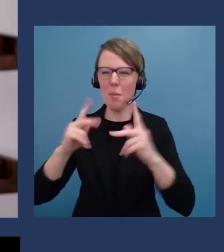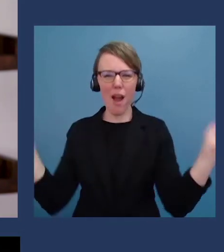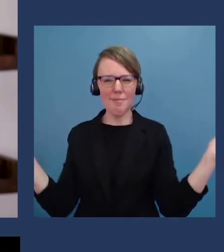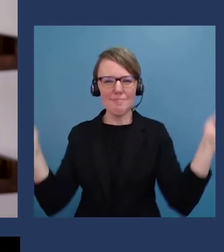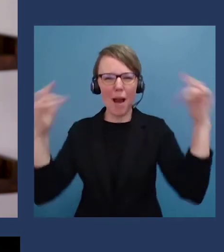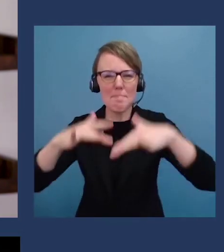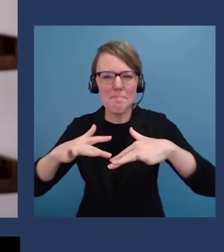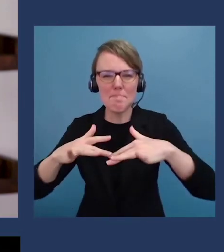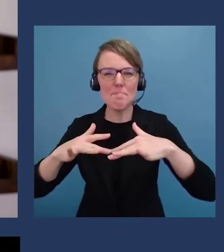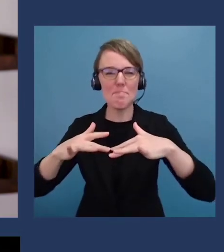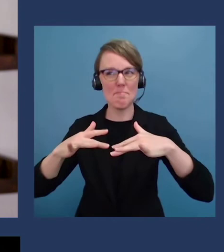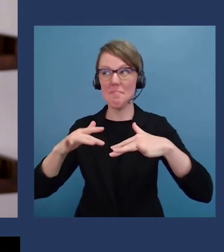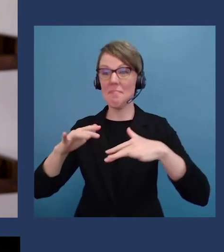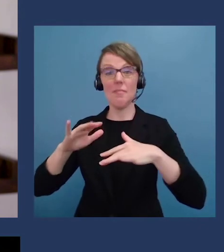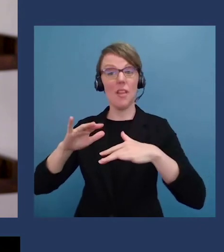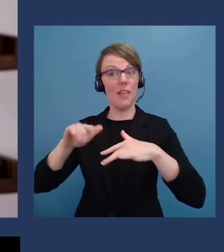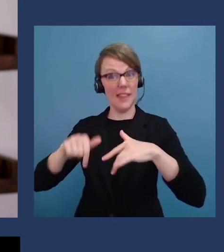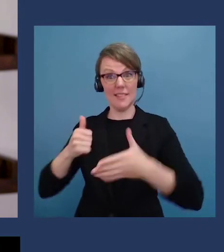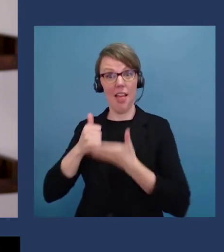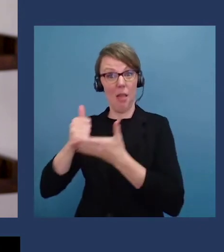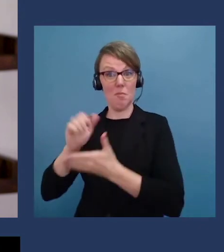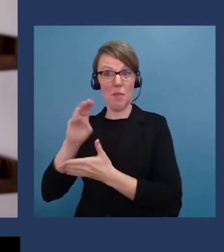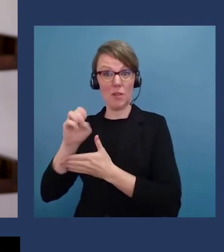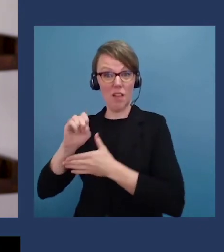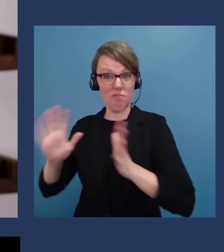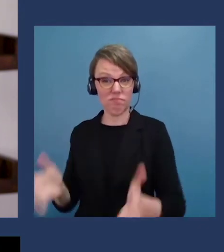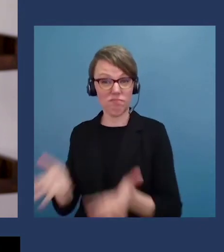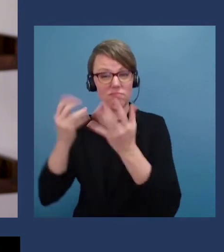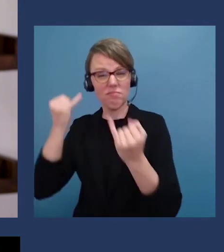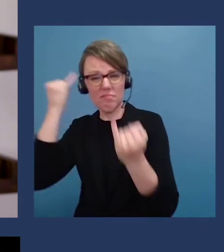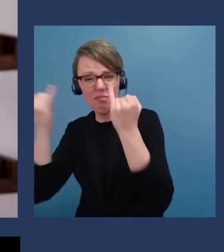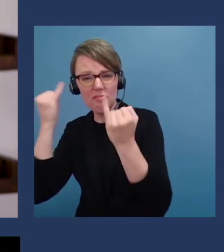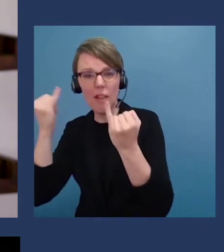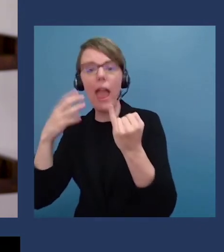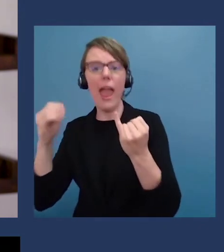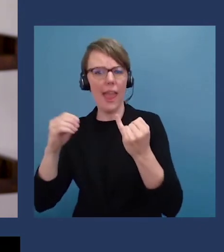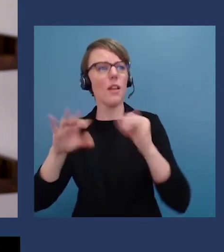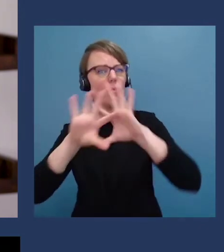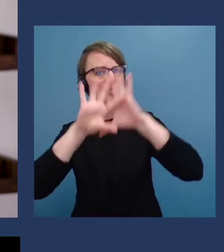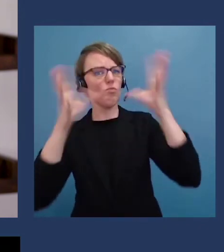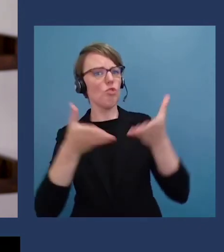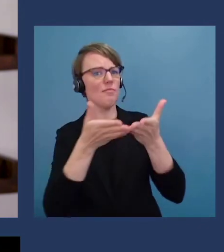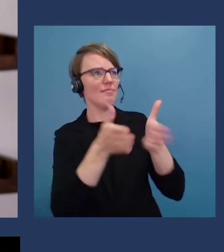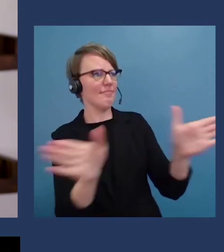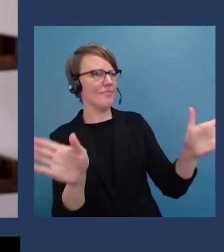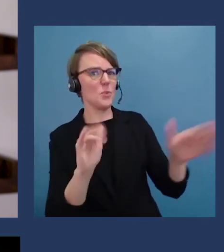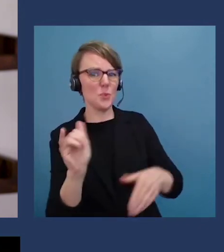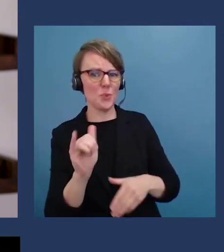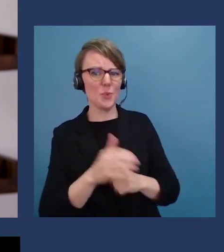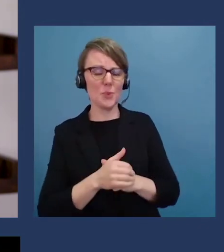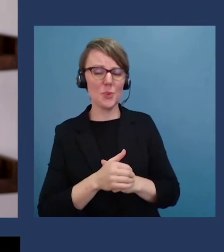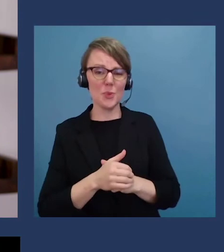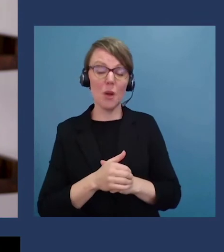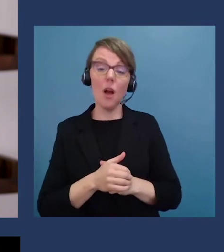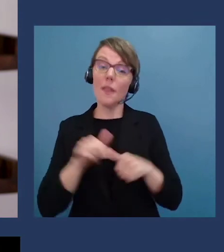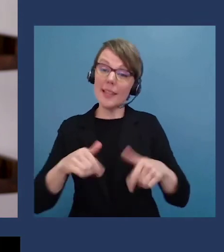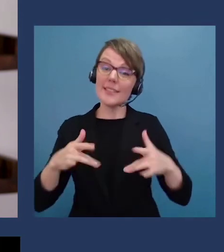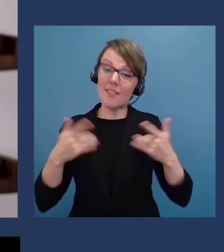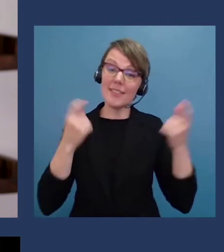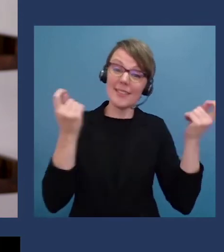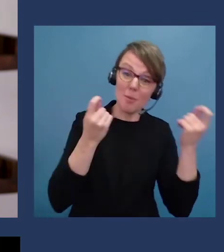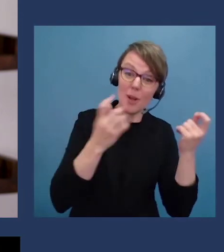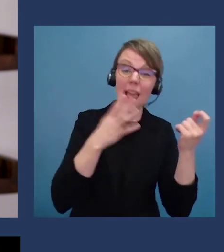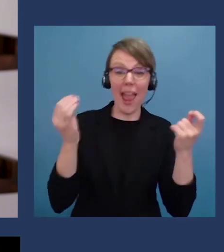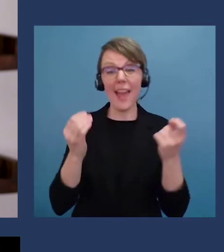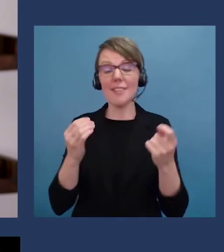to be part of that progress that we're making moving forward. So one last question for you. Any final advice you'd